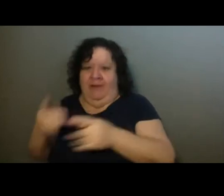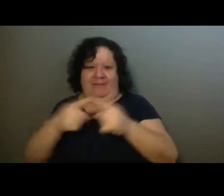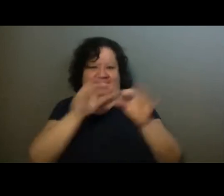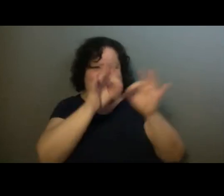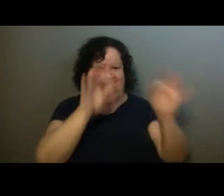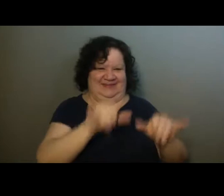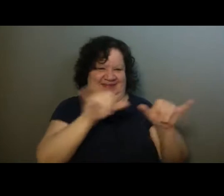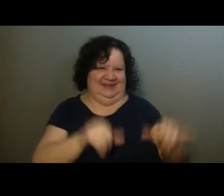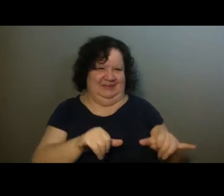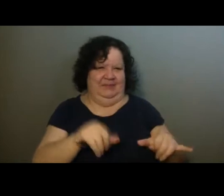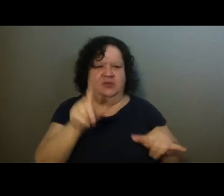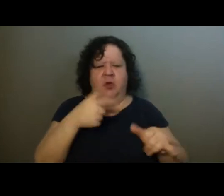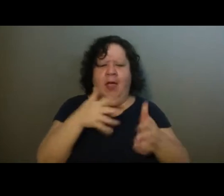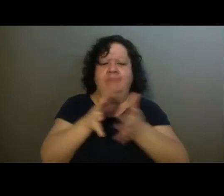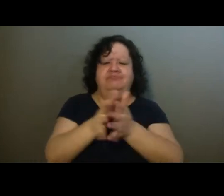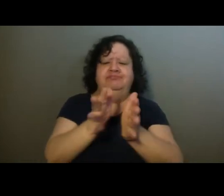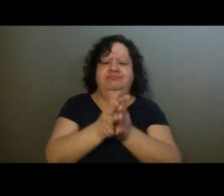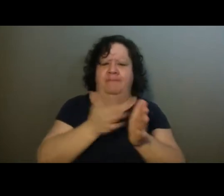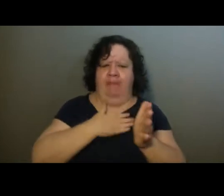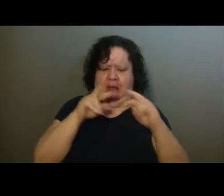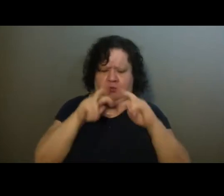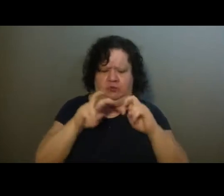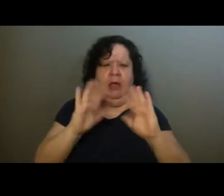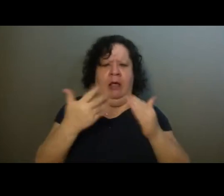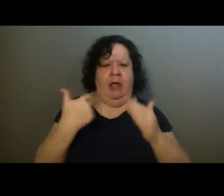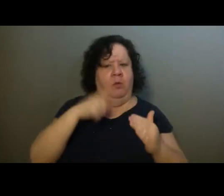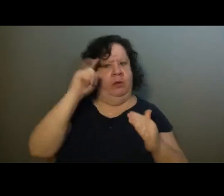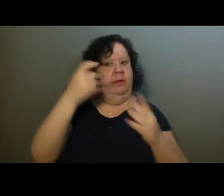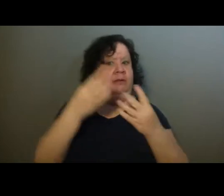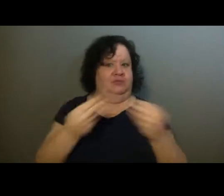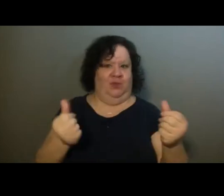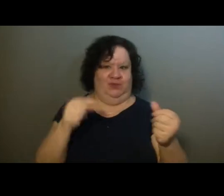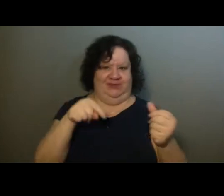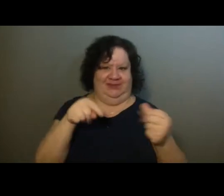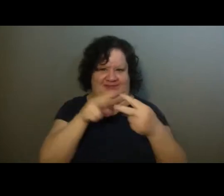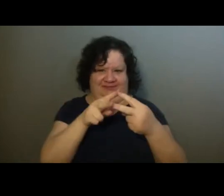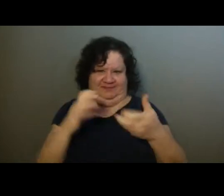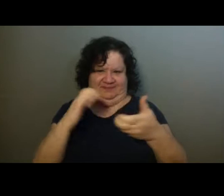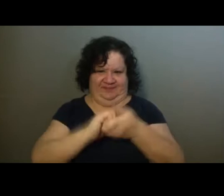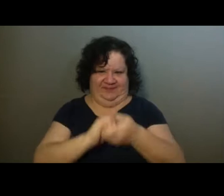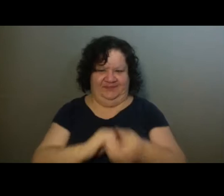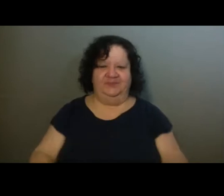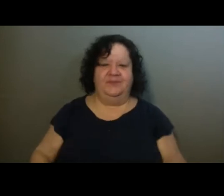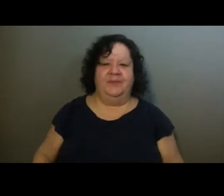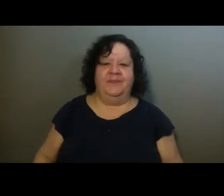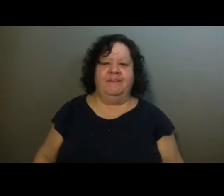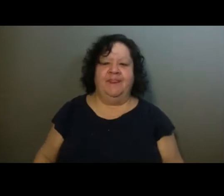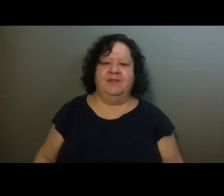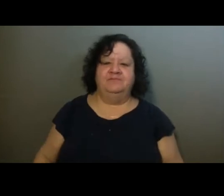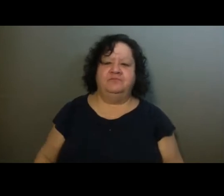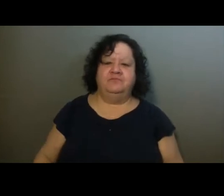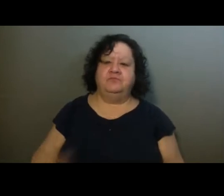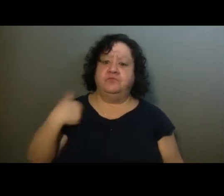with, we have conducted an user research to identify the challenges faced by people with disability in